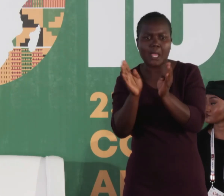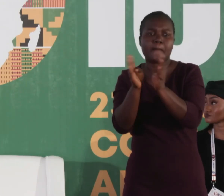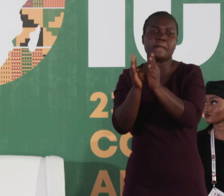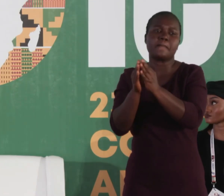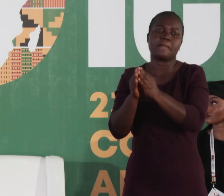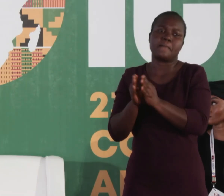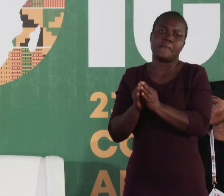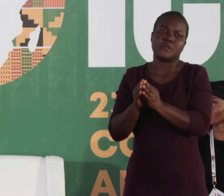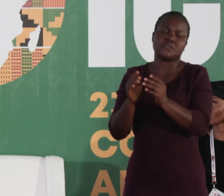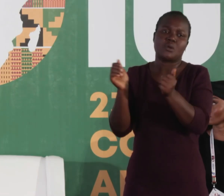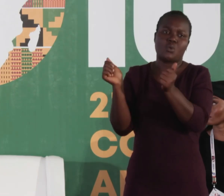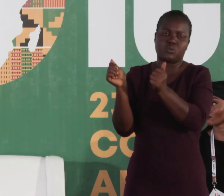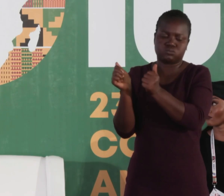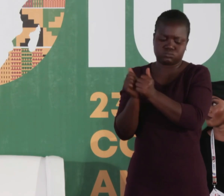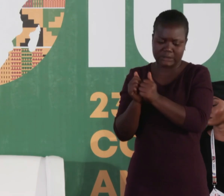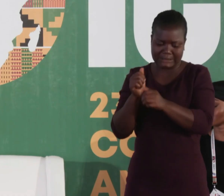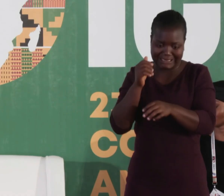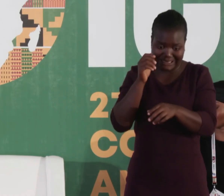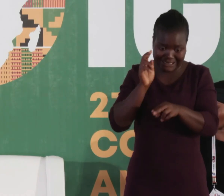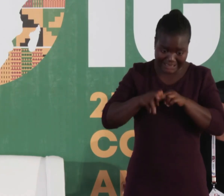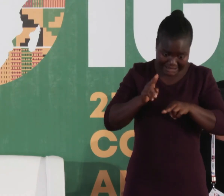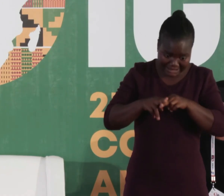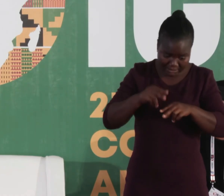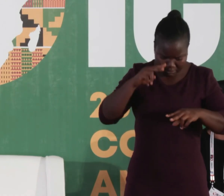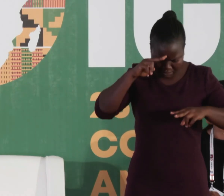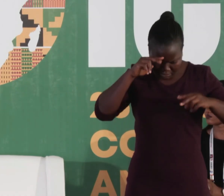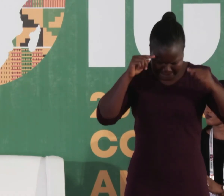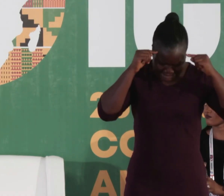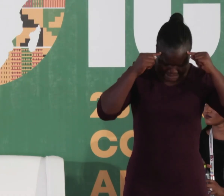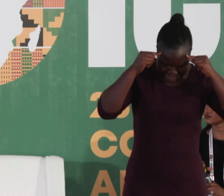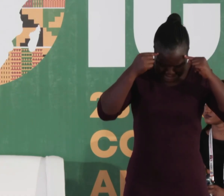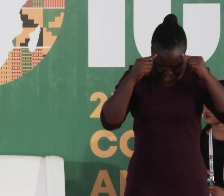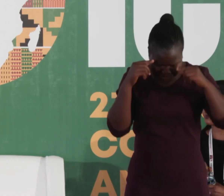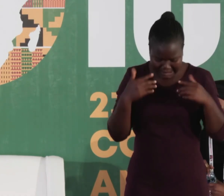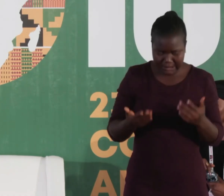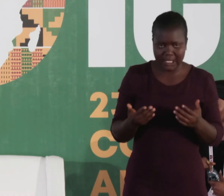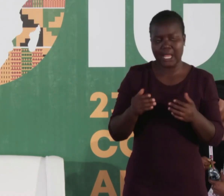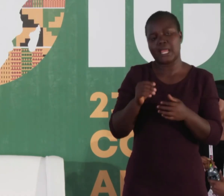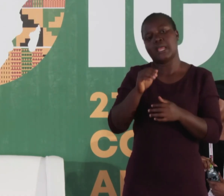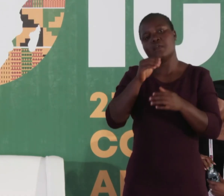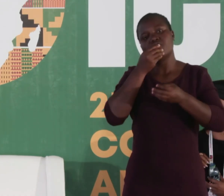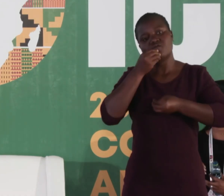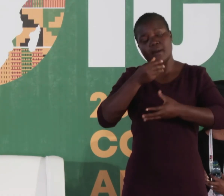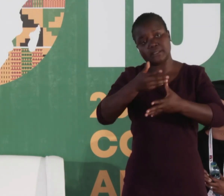were analyzed thematically. Then data from